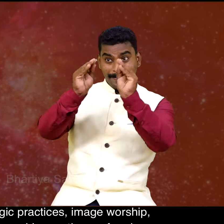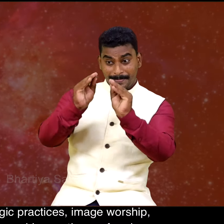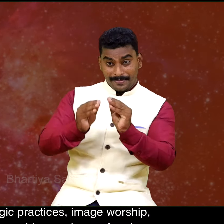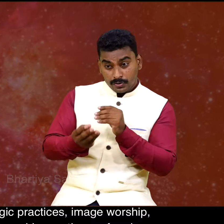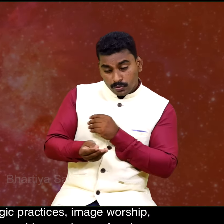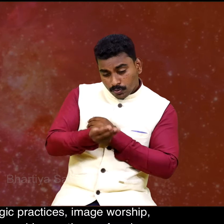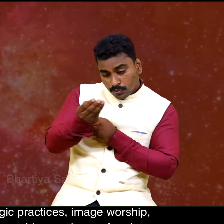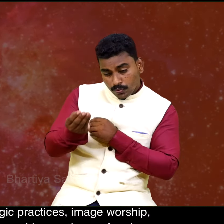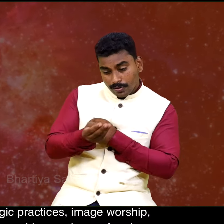image worship,